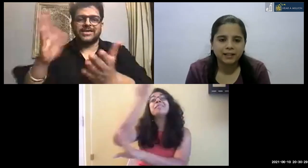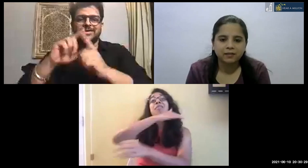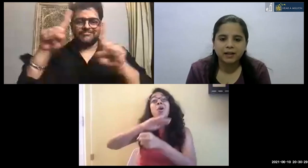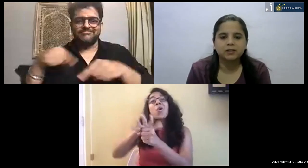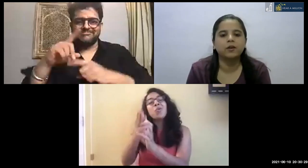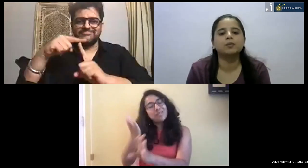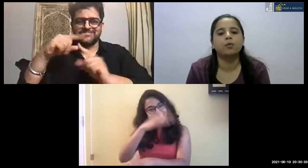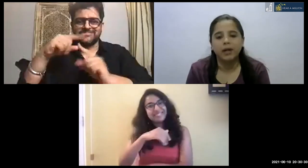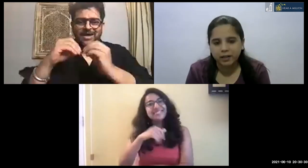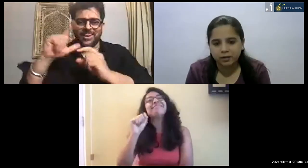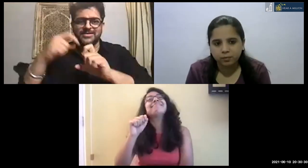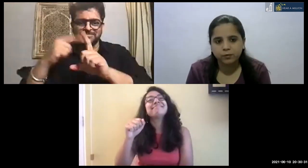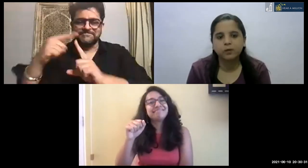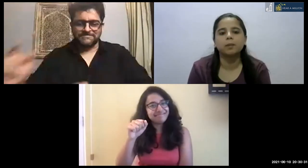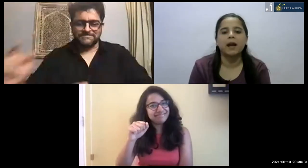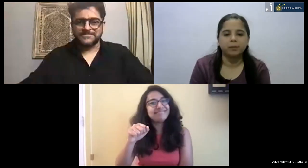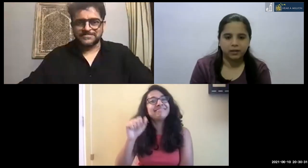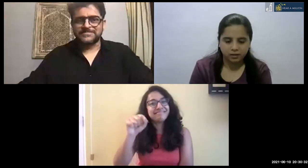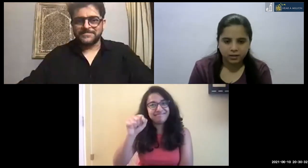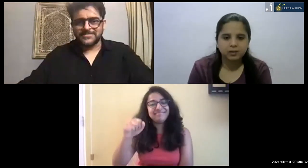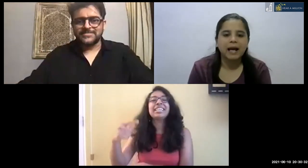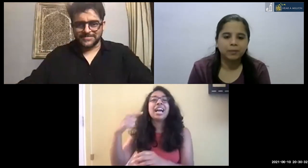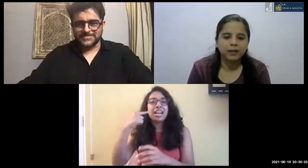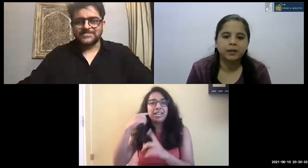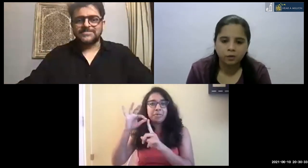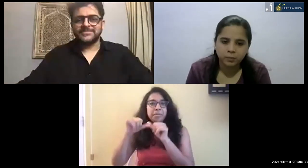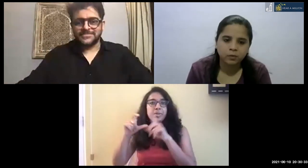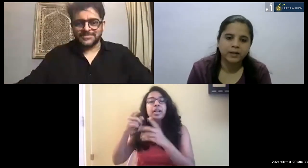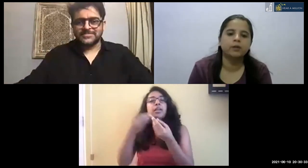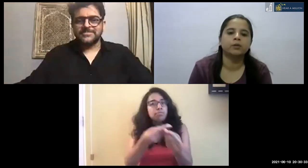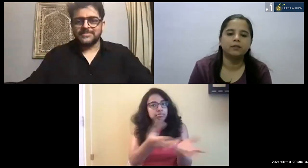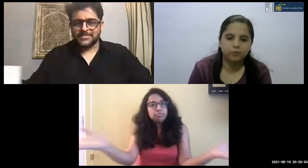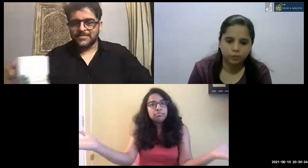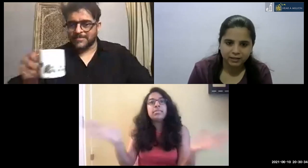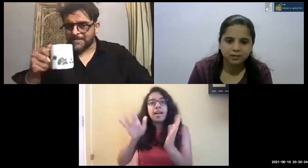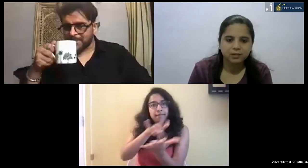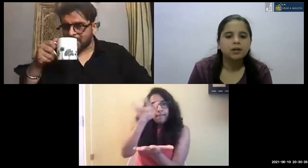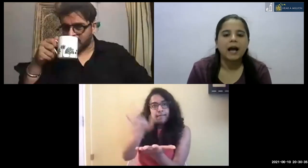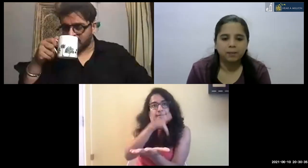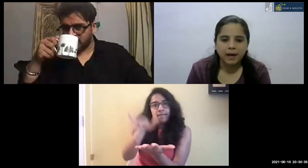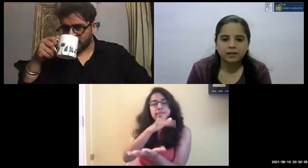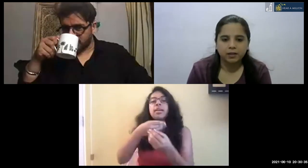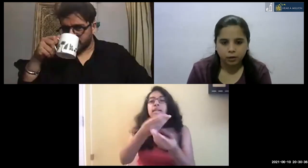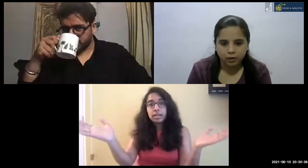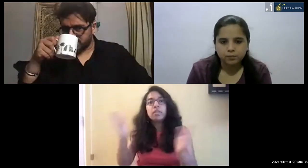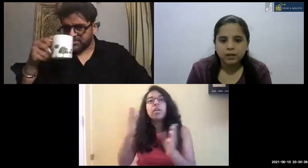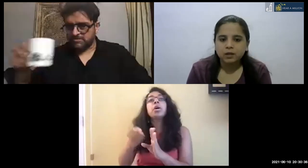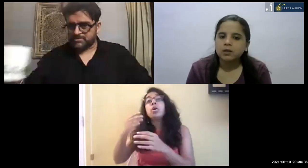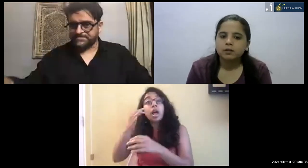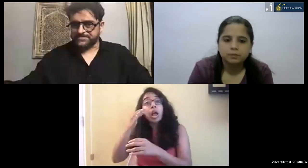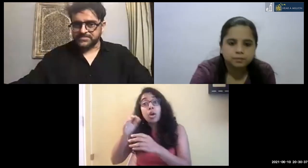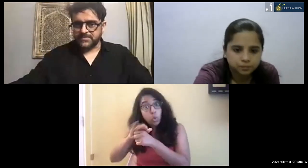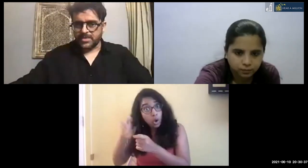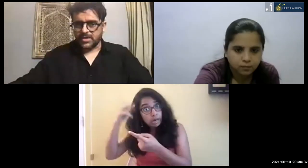the technical devices was provided before the pandemic. The tablet and all were provided to the students. iPad.